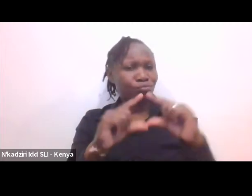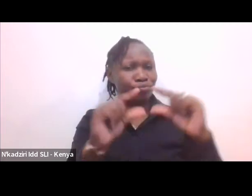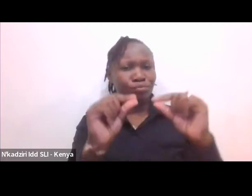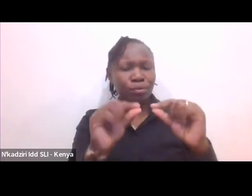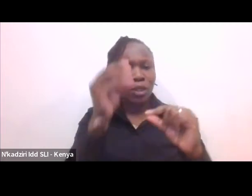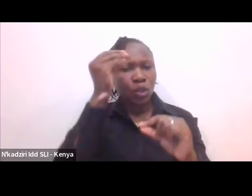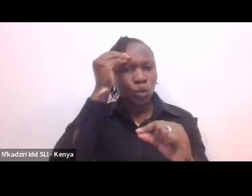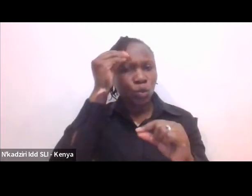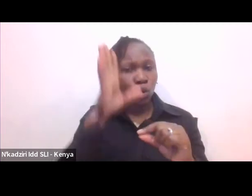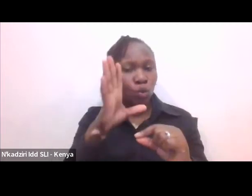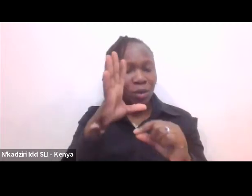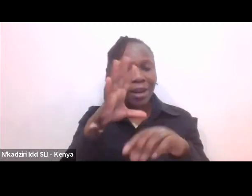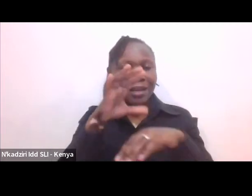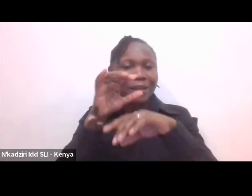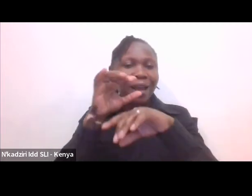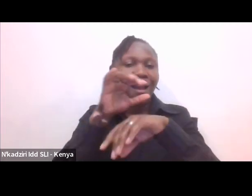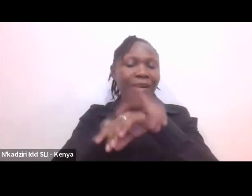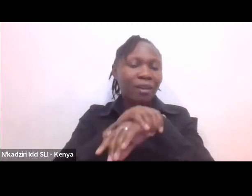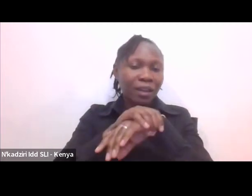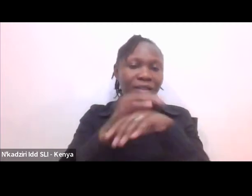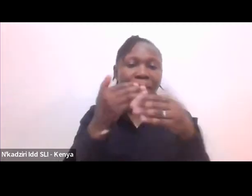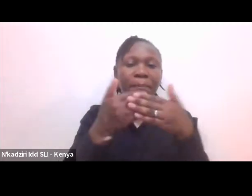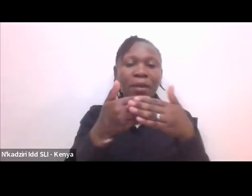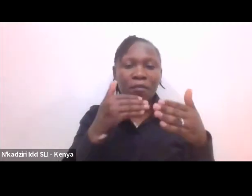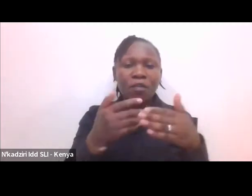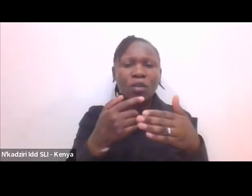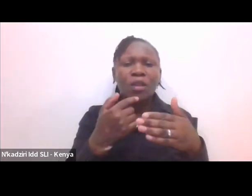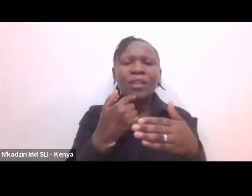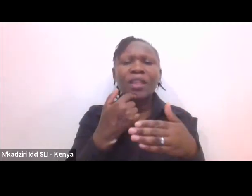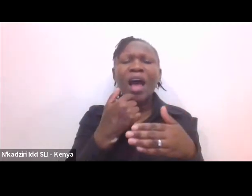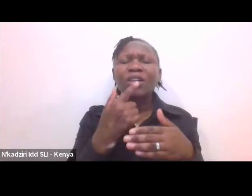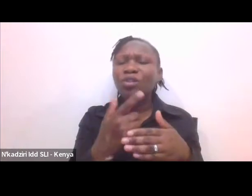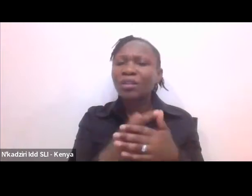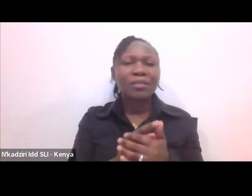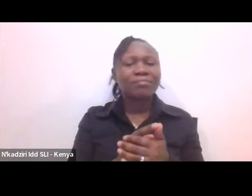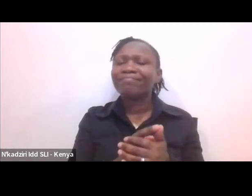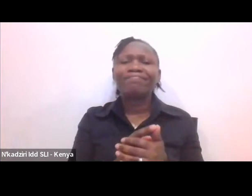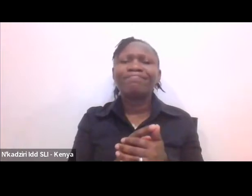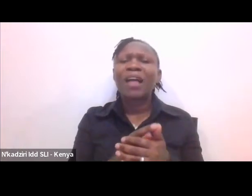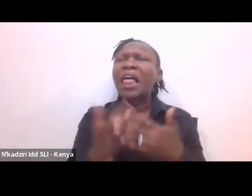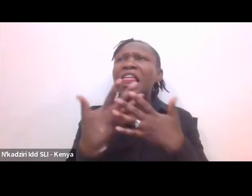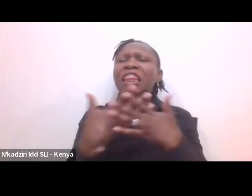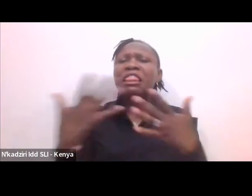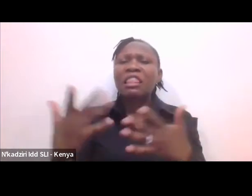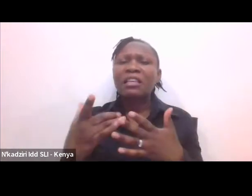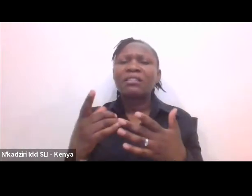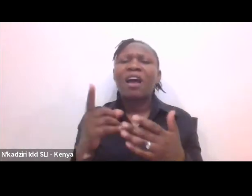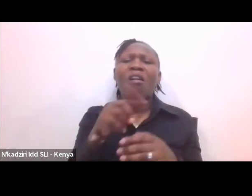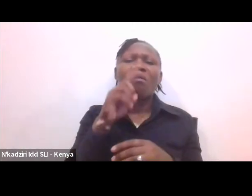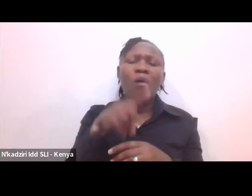on the things that have gone wrong, not on the things that have got right.